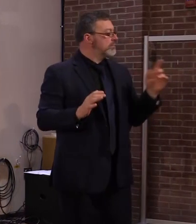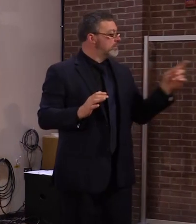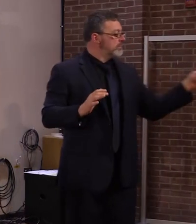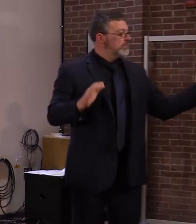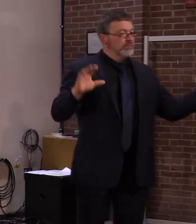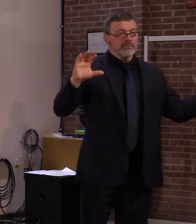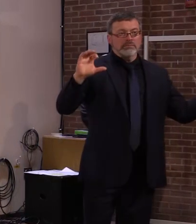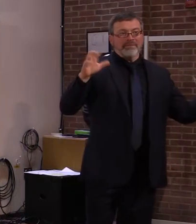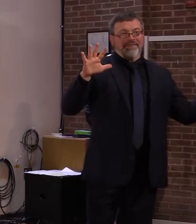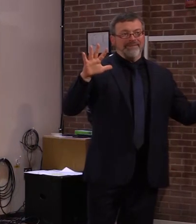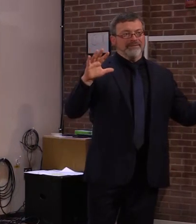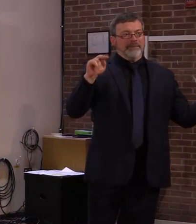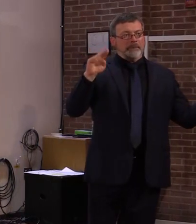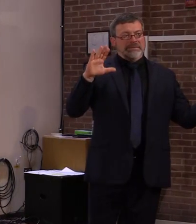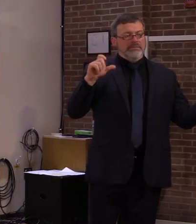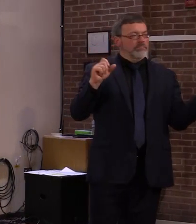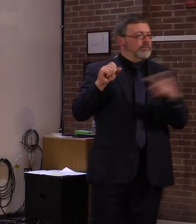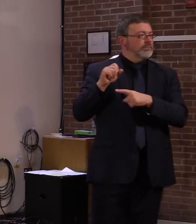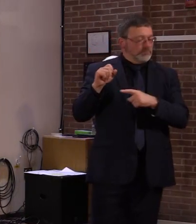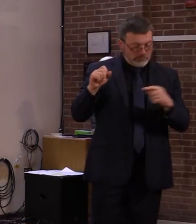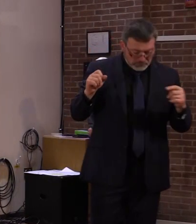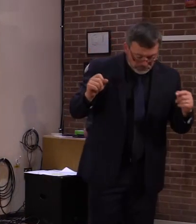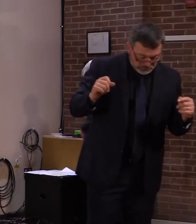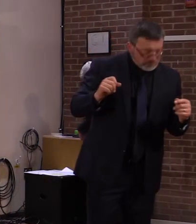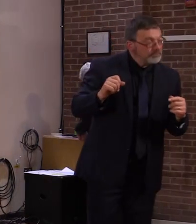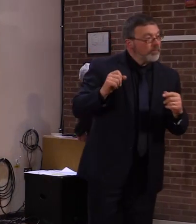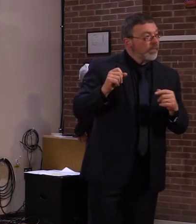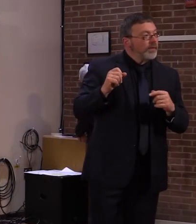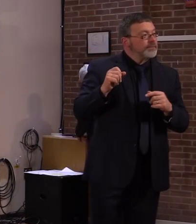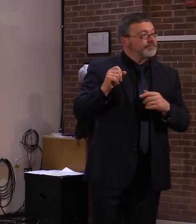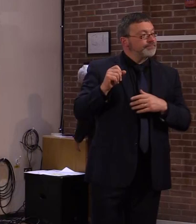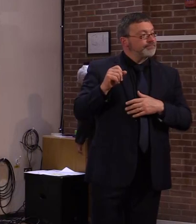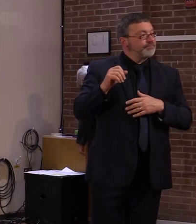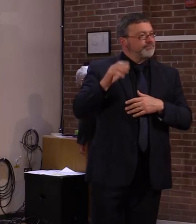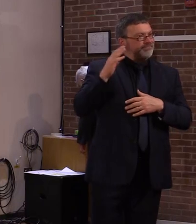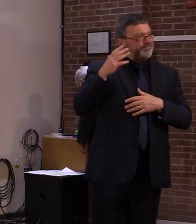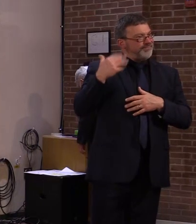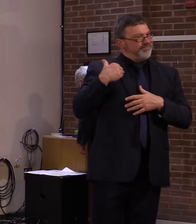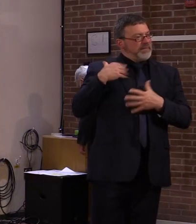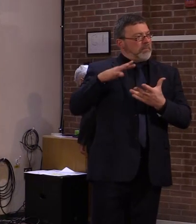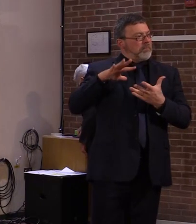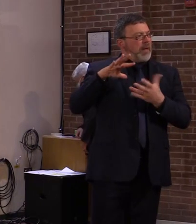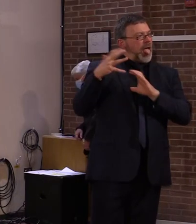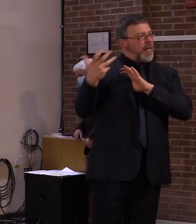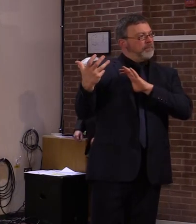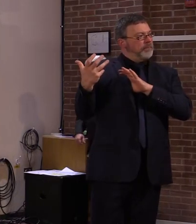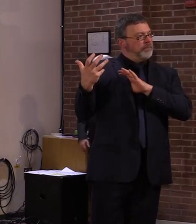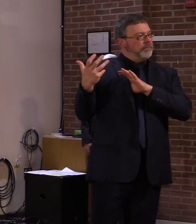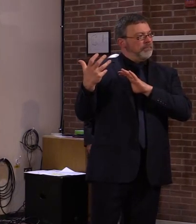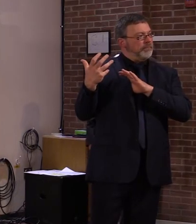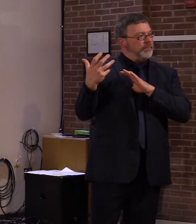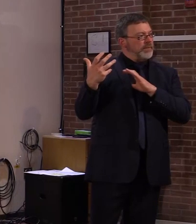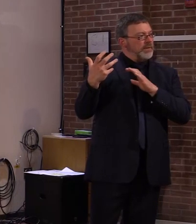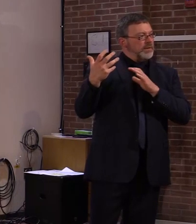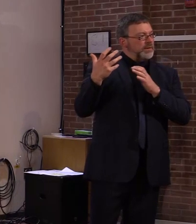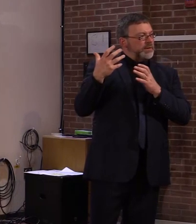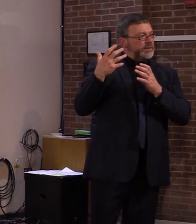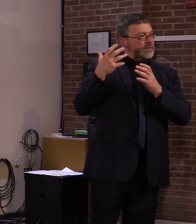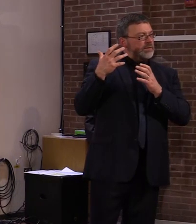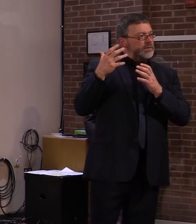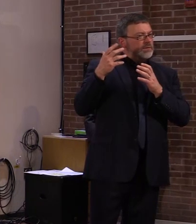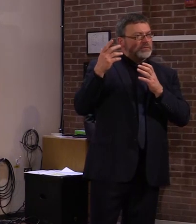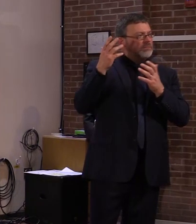Governor, citing dysfunction in Washington, said he wants to remain governor for another term. You can relate to